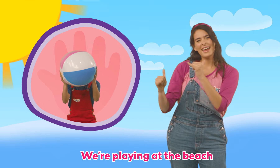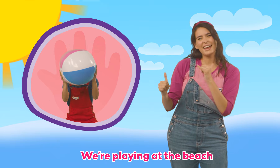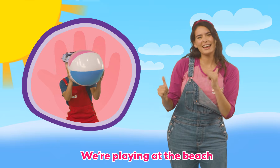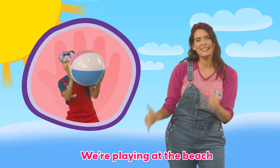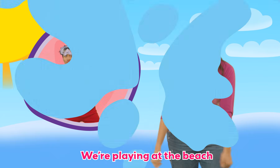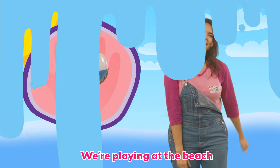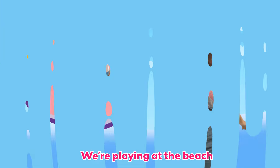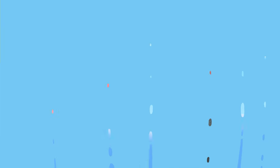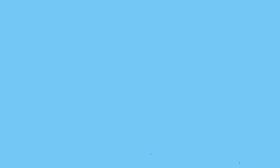beach.